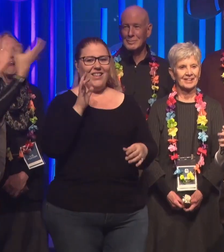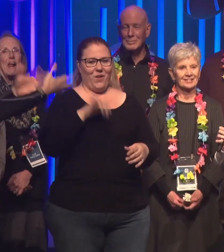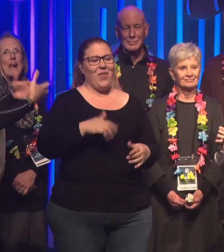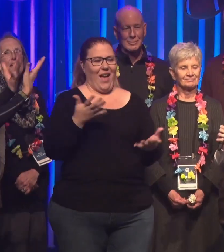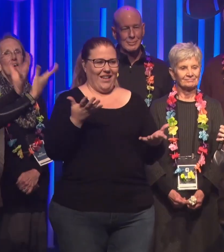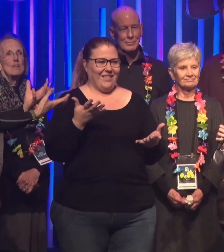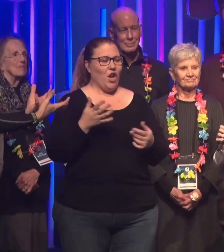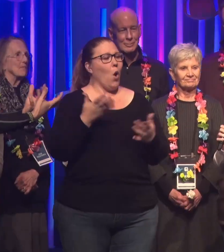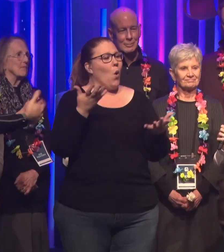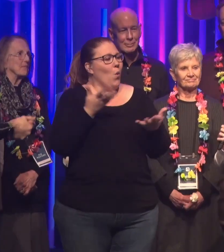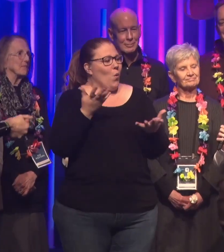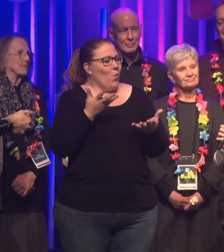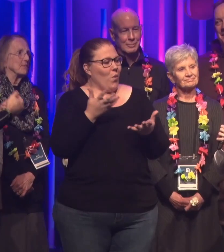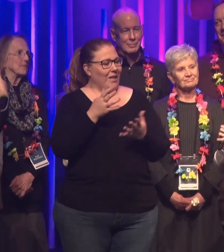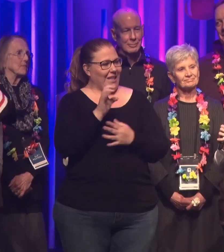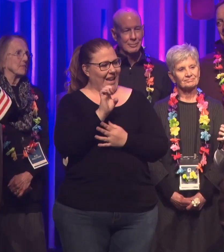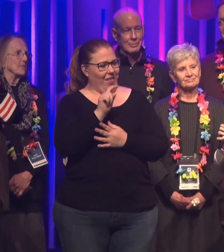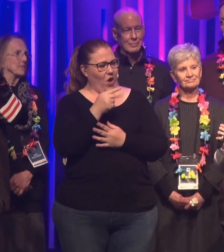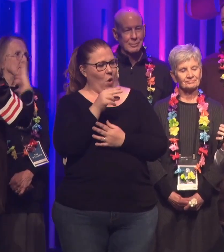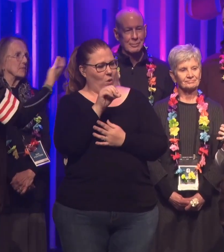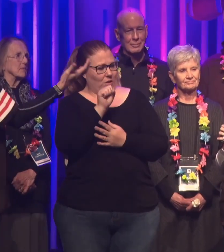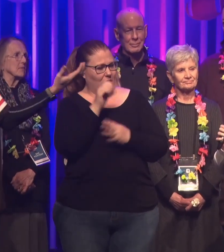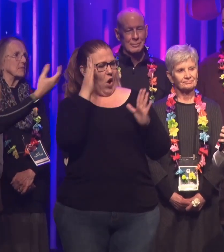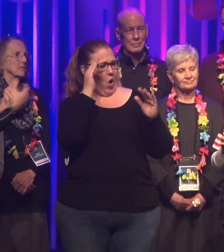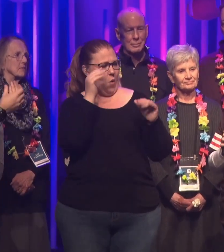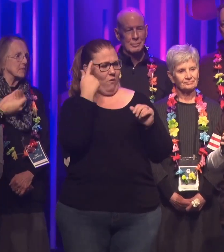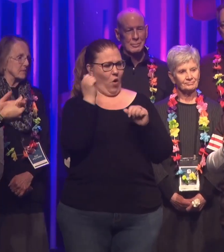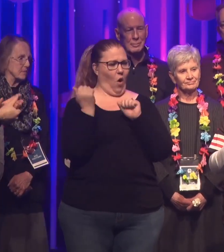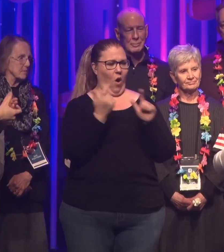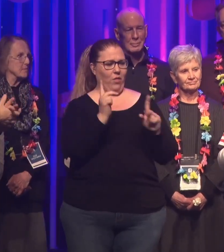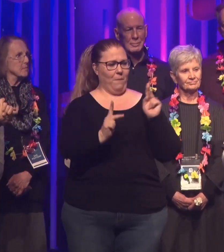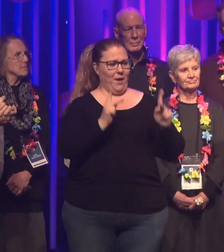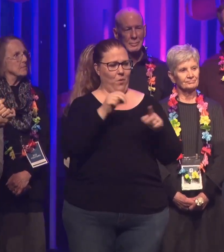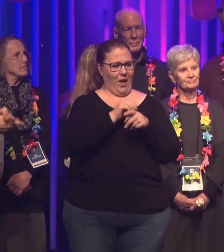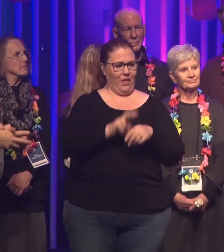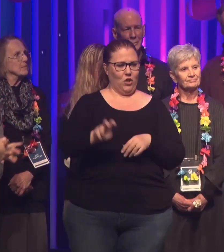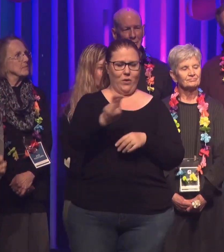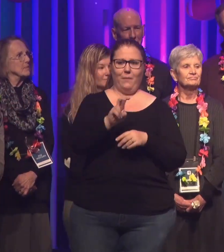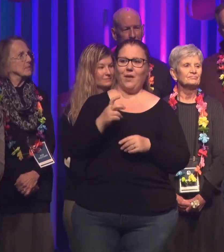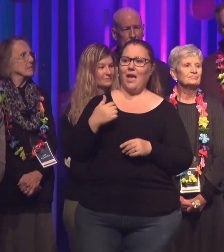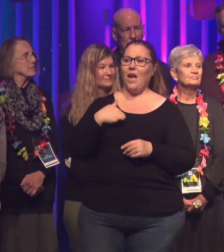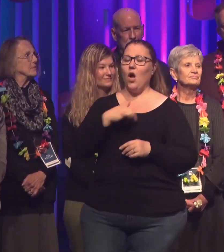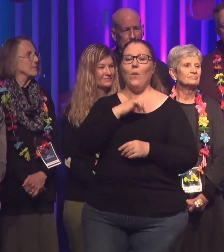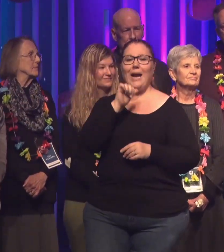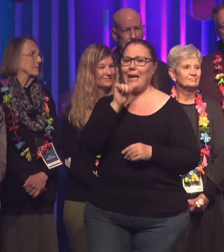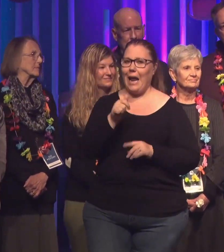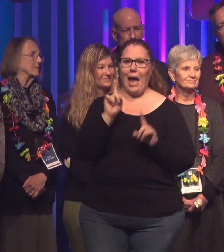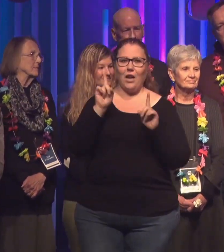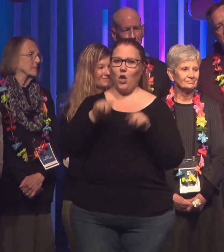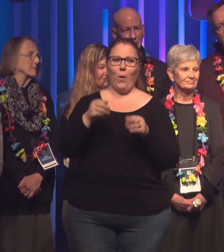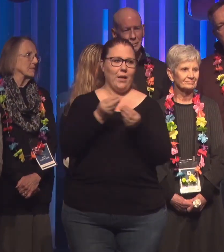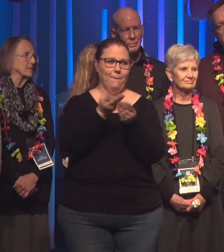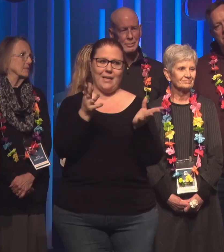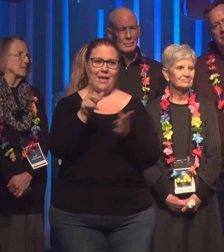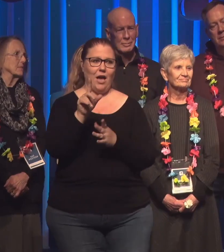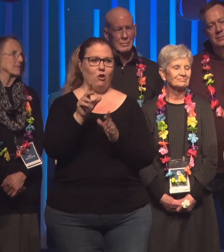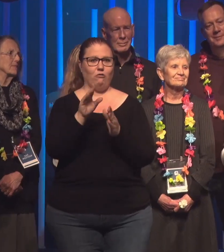now what's the ethos of the trip? What do you hope for all these folks and for the trip? We are not going to pass out